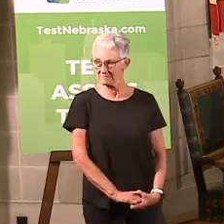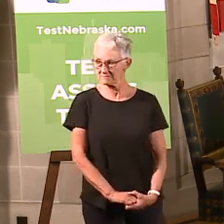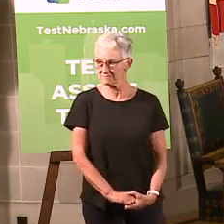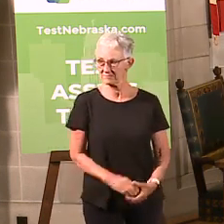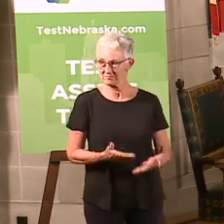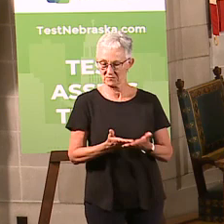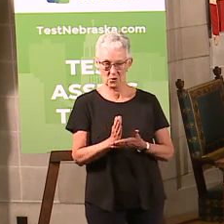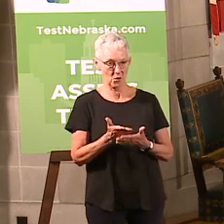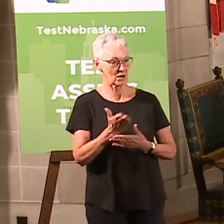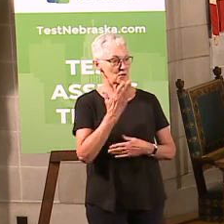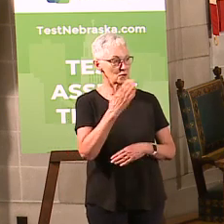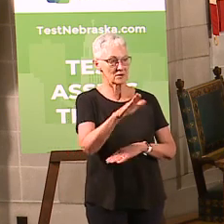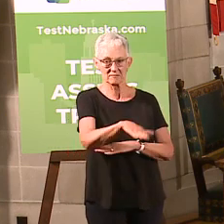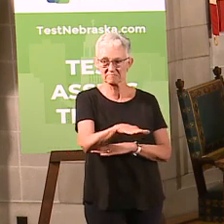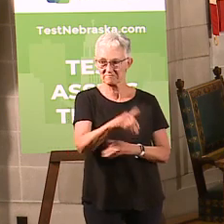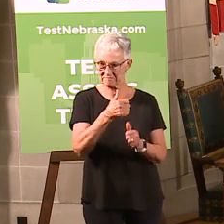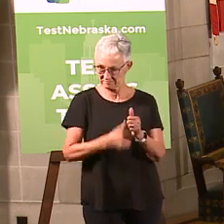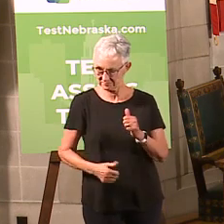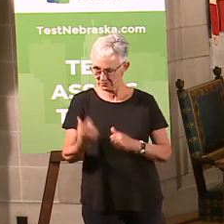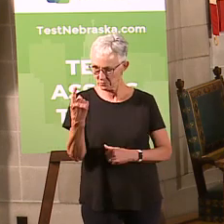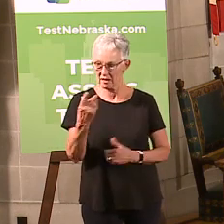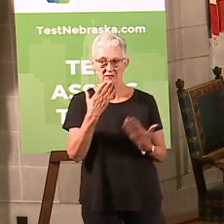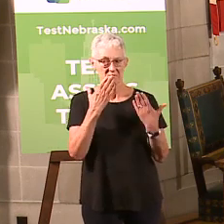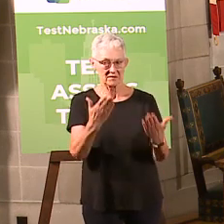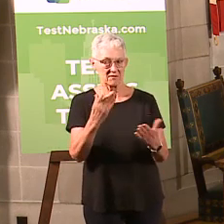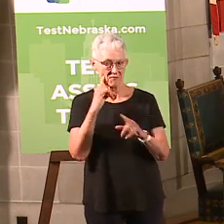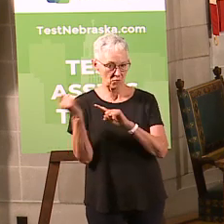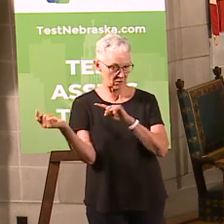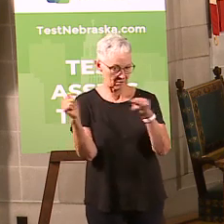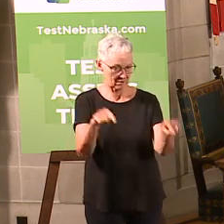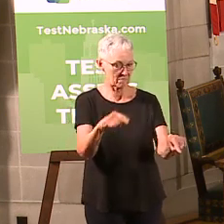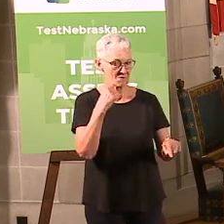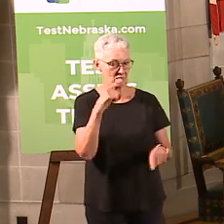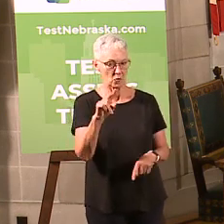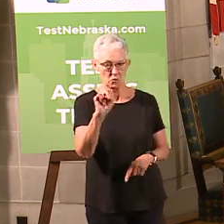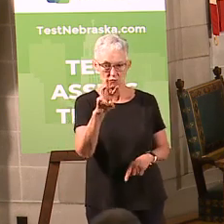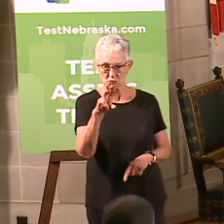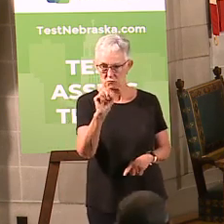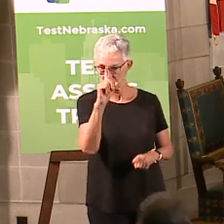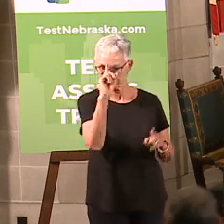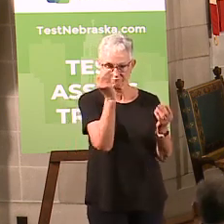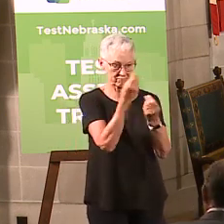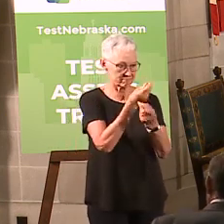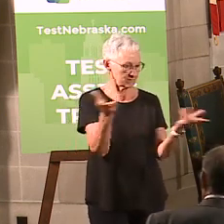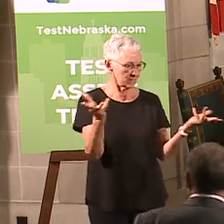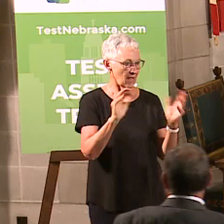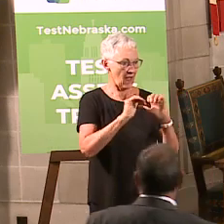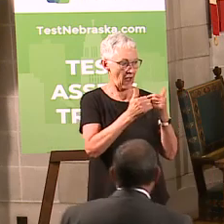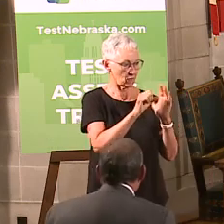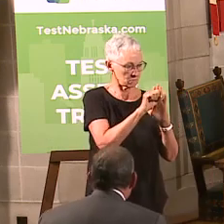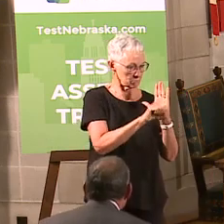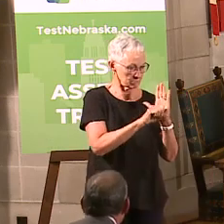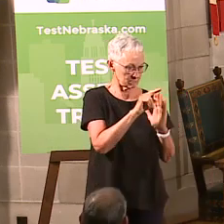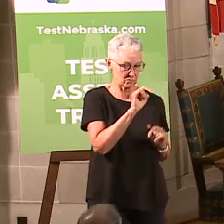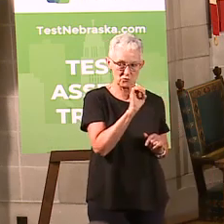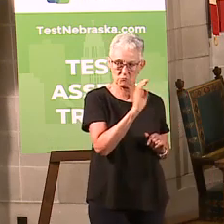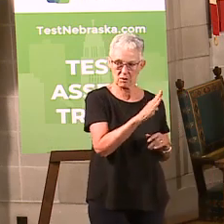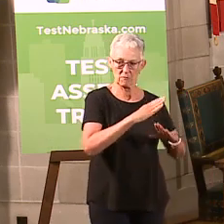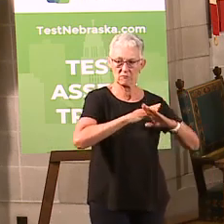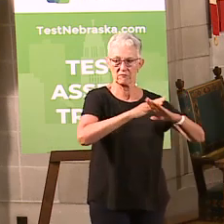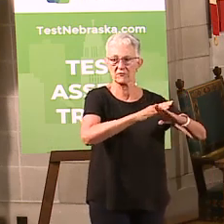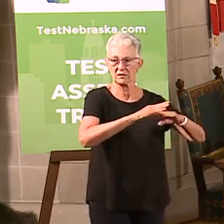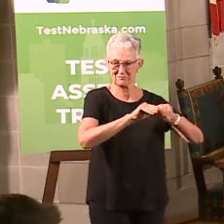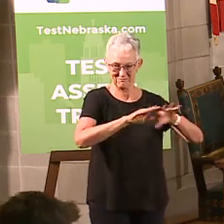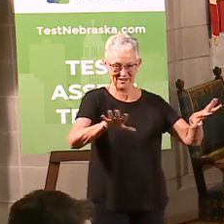All right, well, good afternoon, everybody. Thank you very much for joining us for our press briefing with regard to what the state is doing to slow the spread of coronavirus here